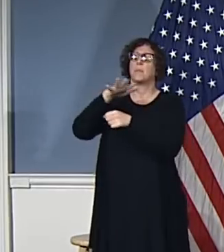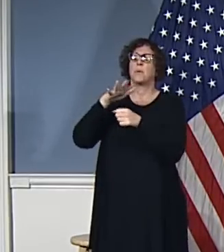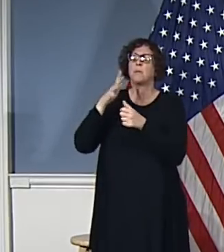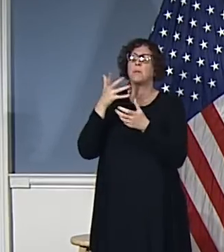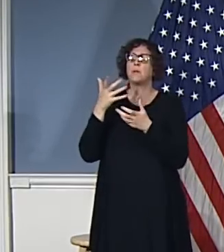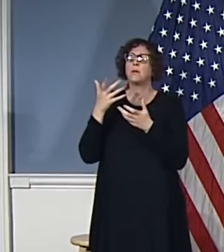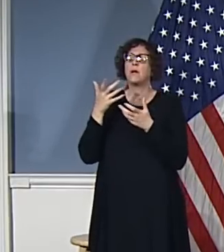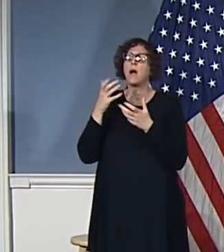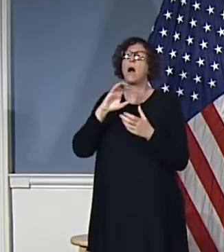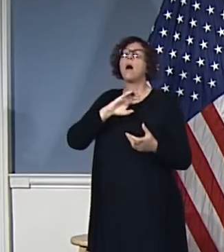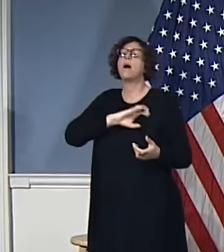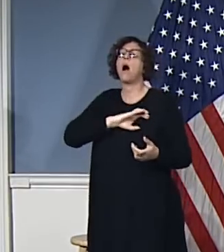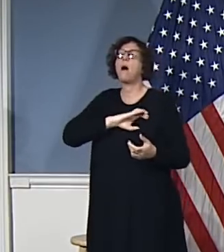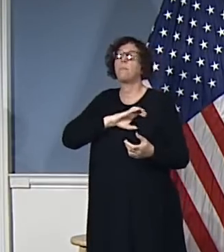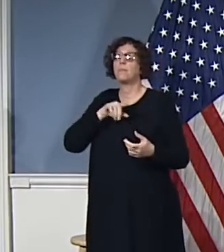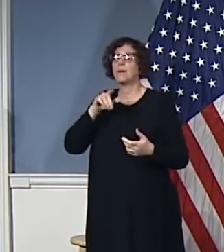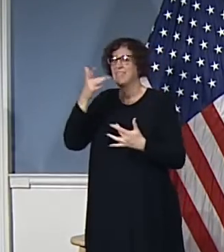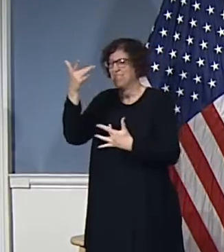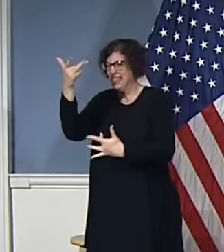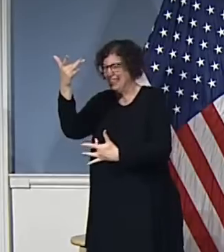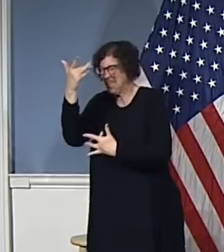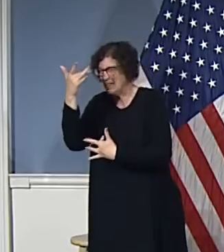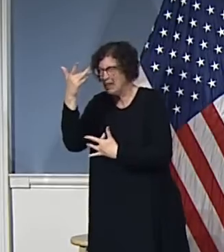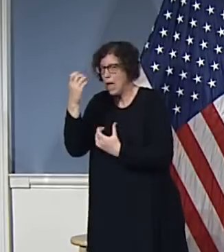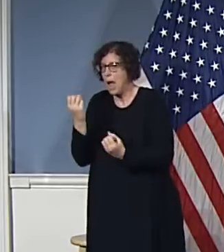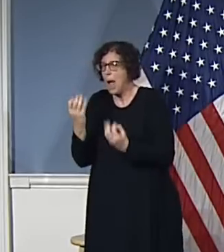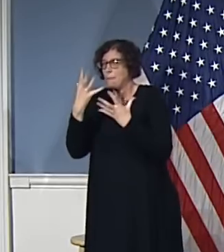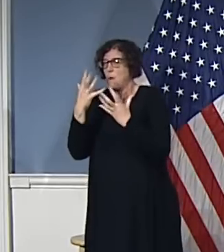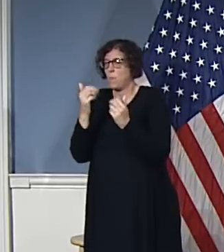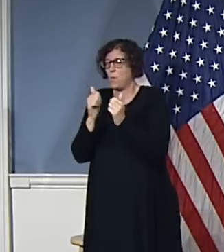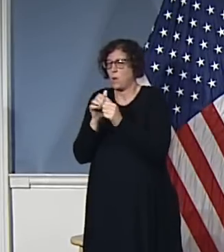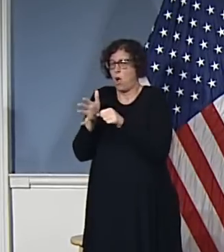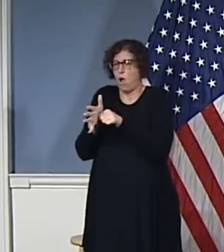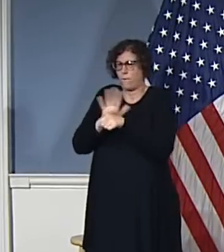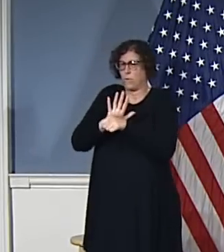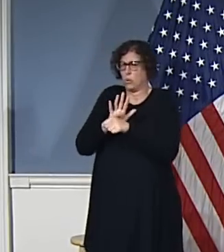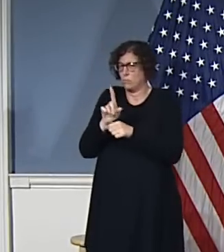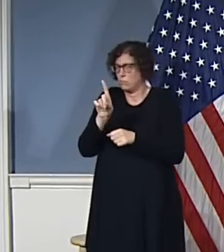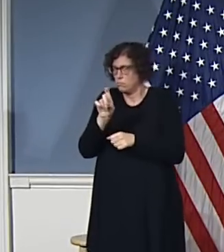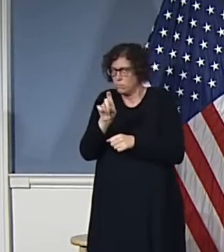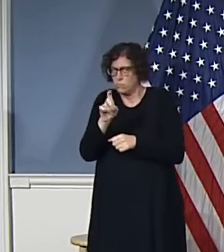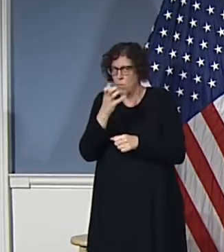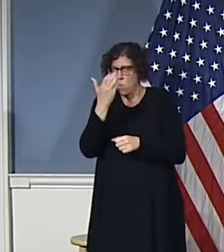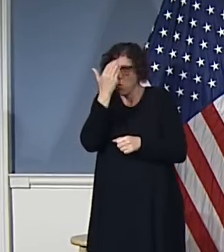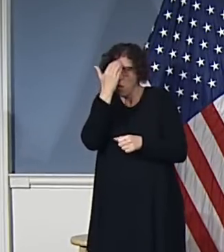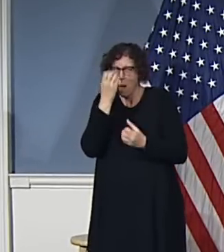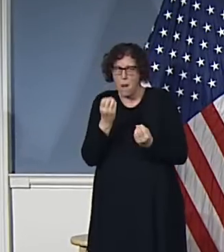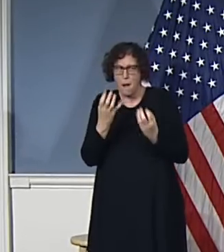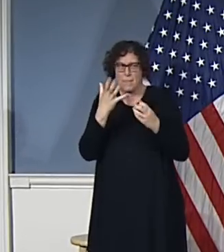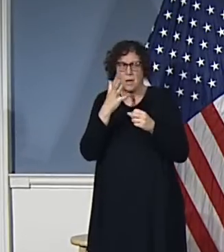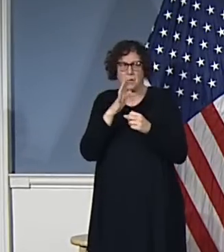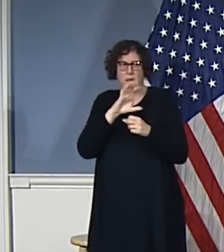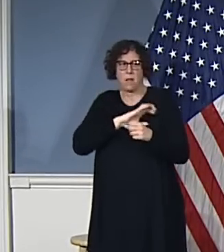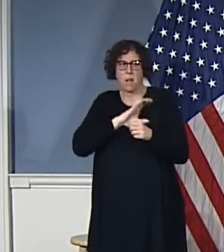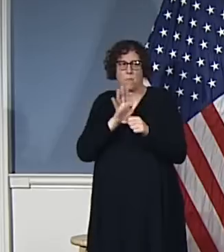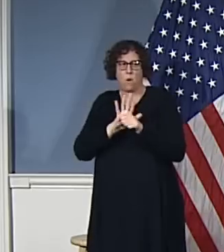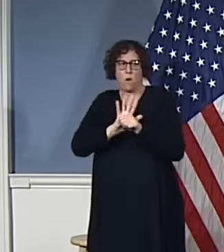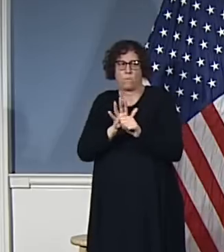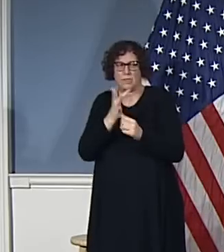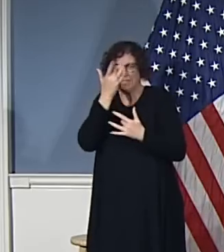inside the department, and tell us how, if and how the NYPD